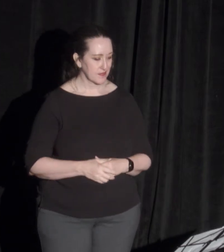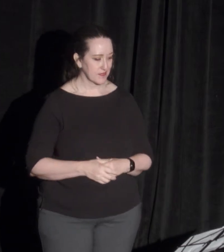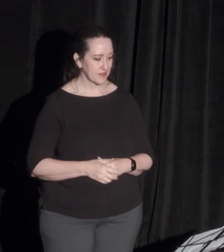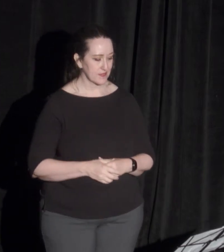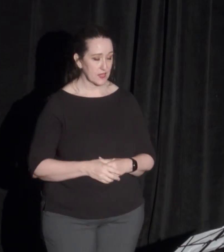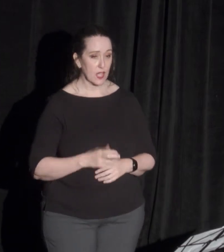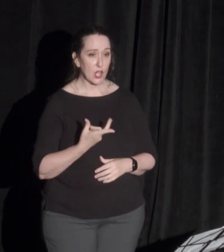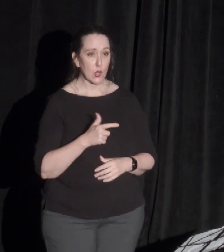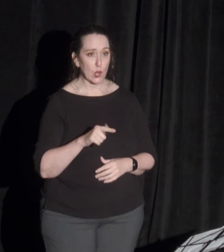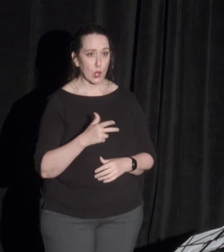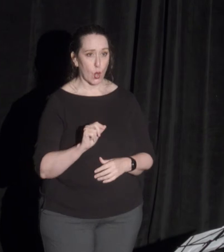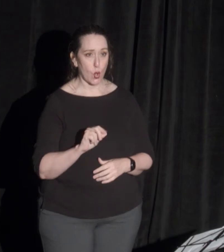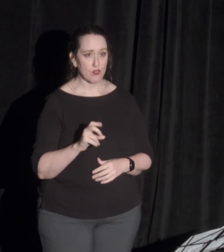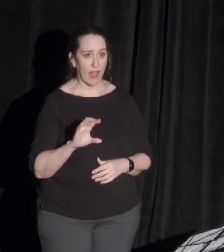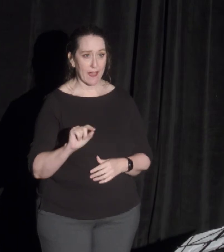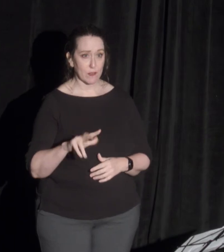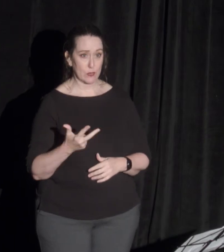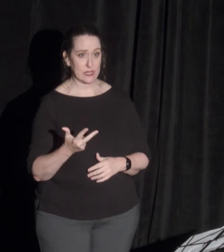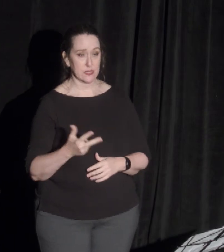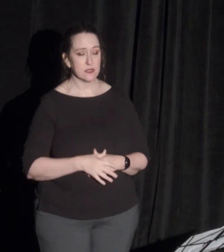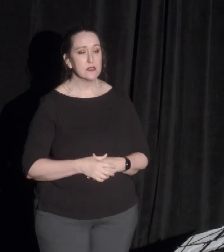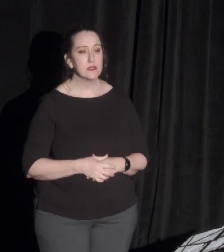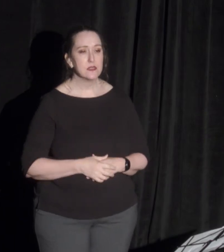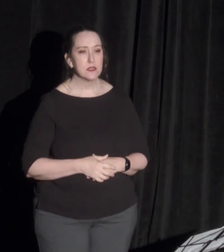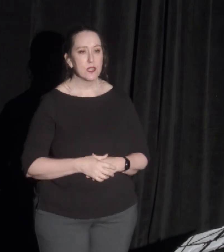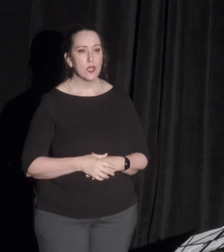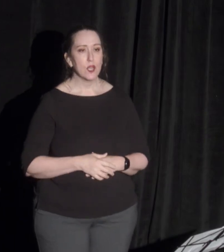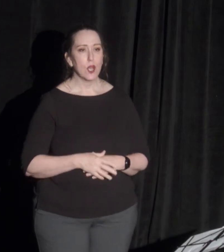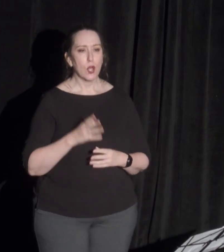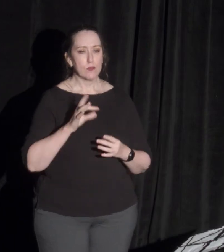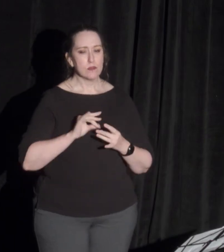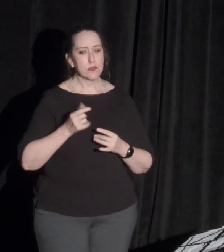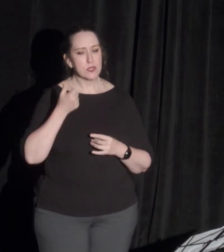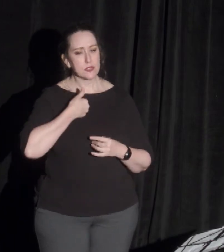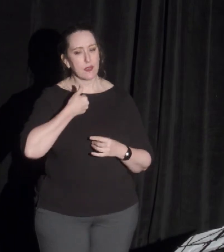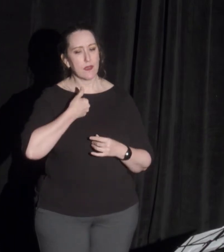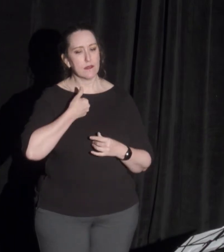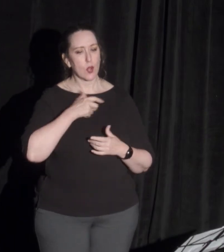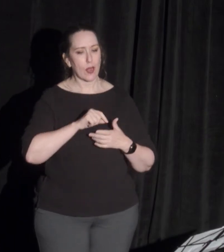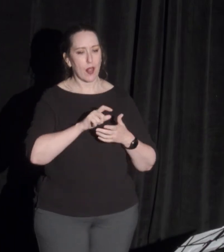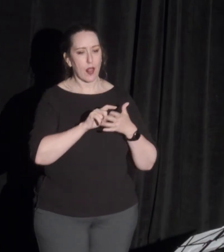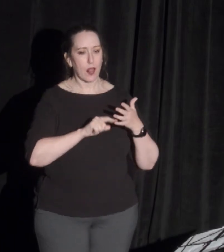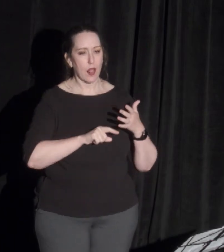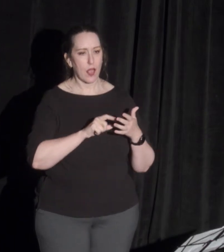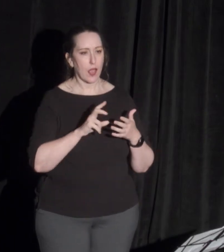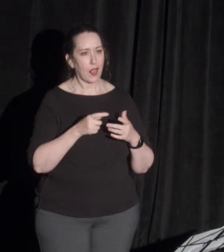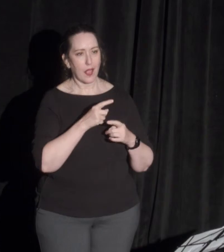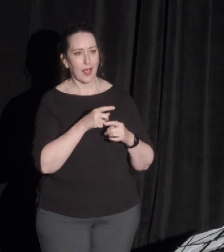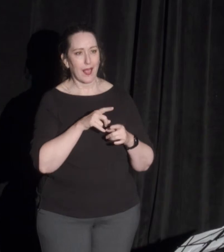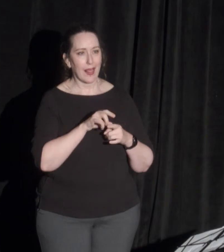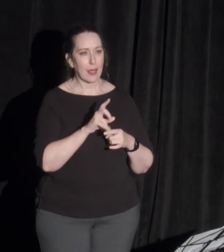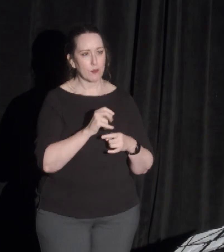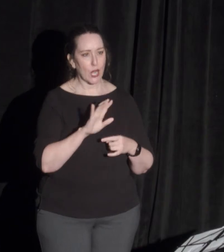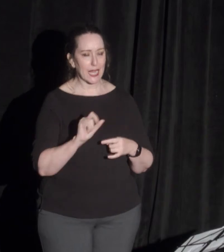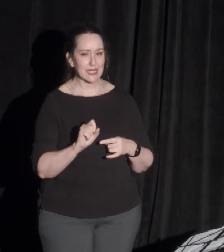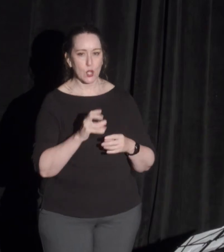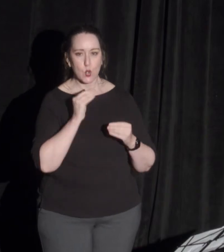Hugo speech, draft 3. Note to self, just write a bunch of dodgy limericks, no one will ever hear